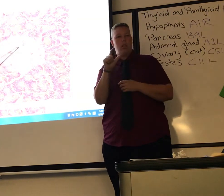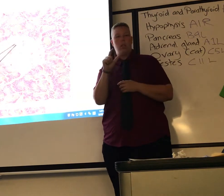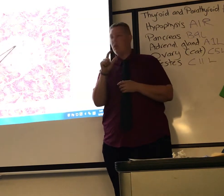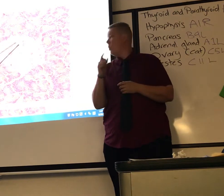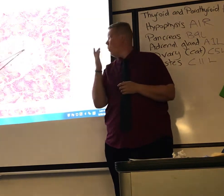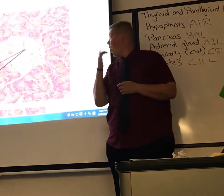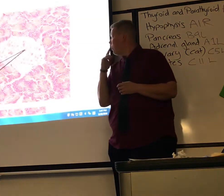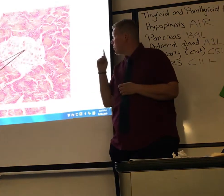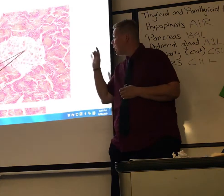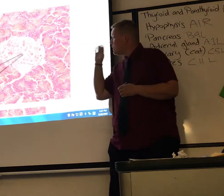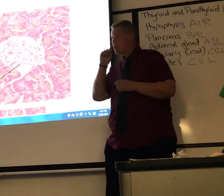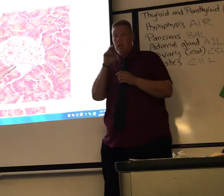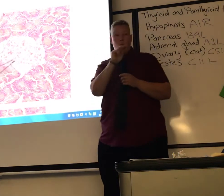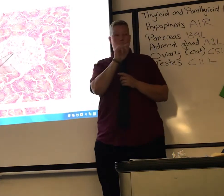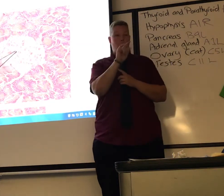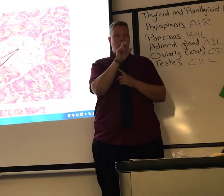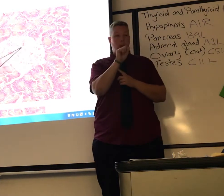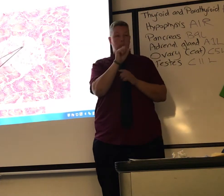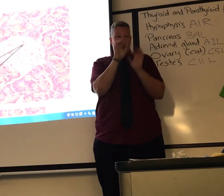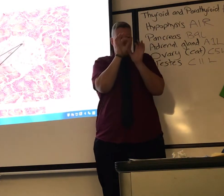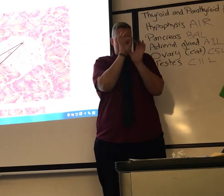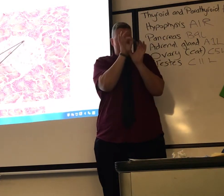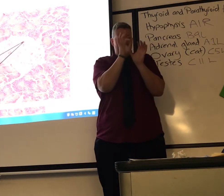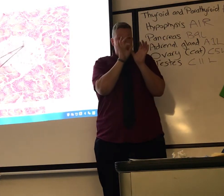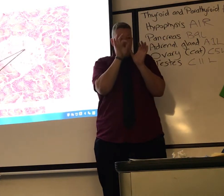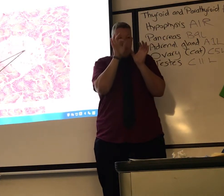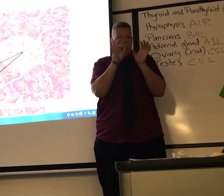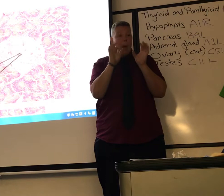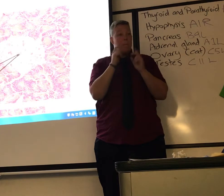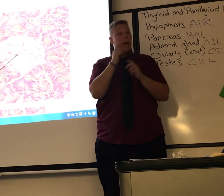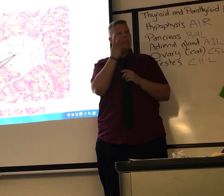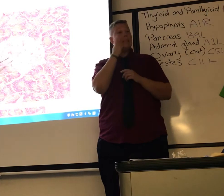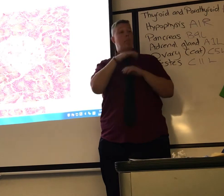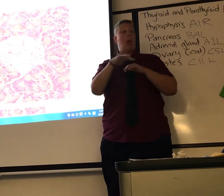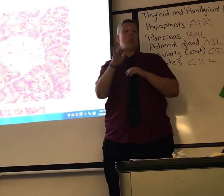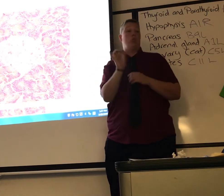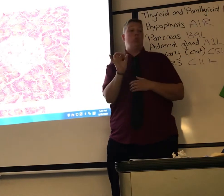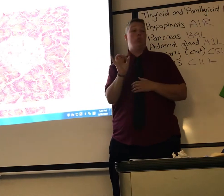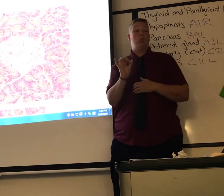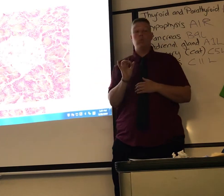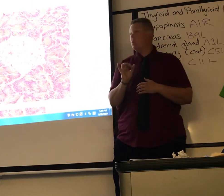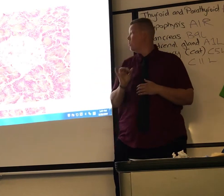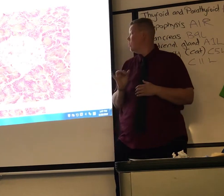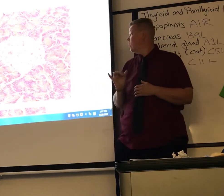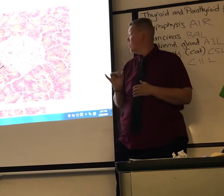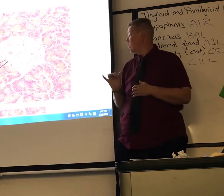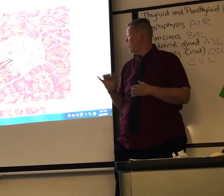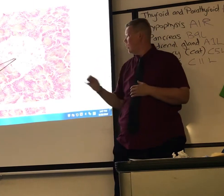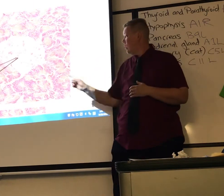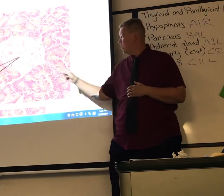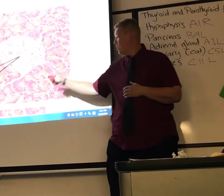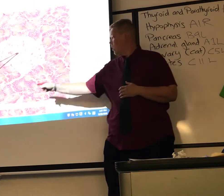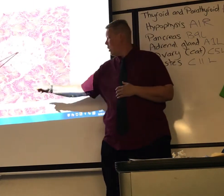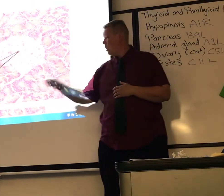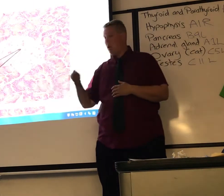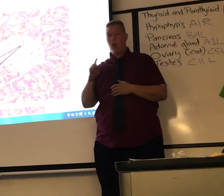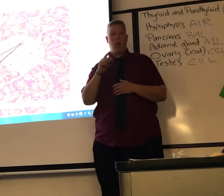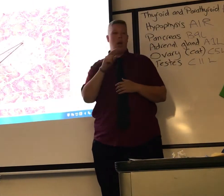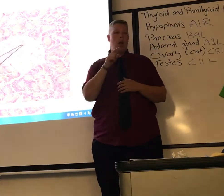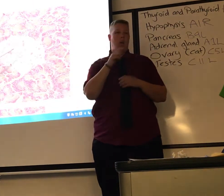of these cells. I even see blood. That's a blood vessel right there, and this is like blood in